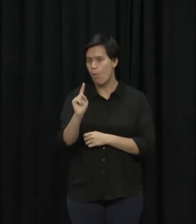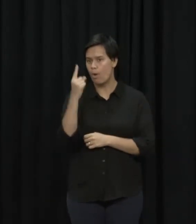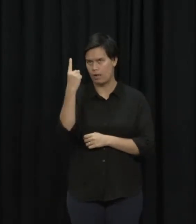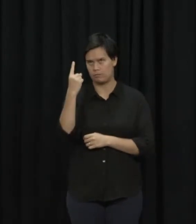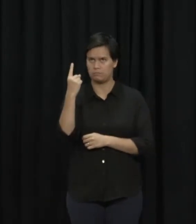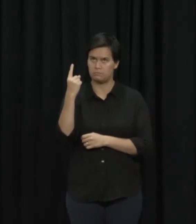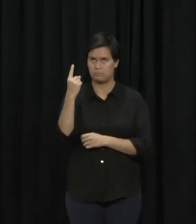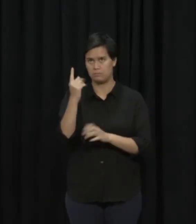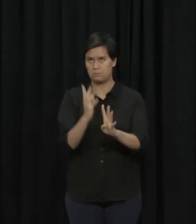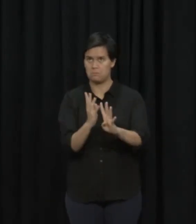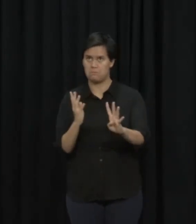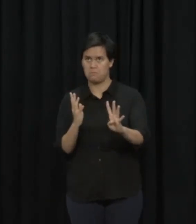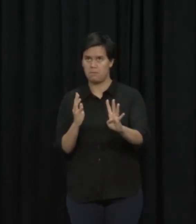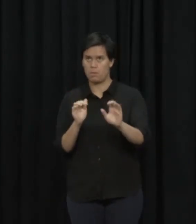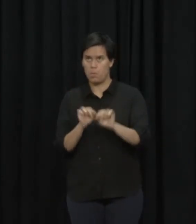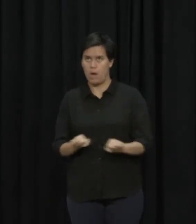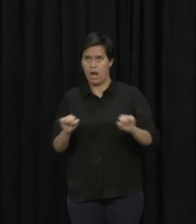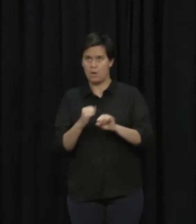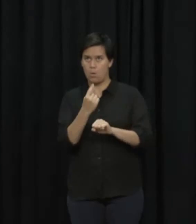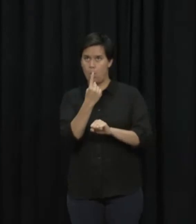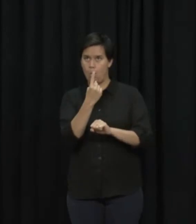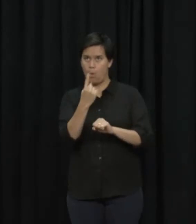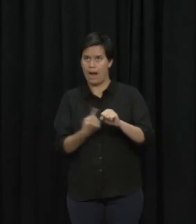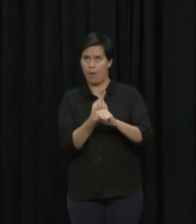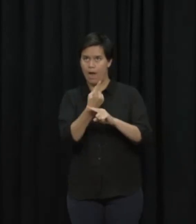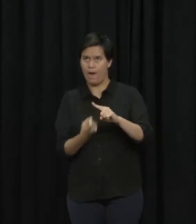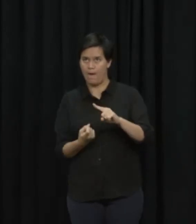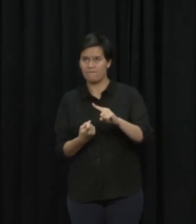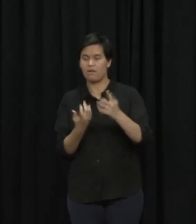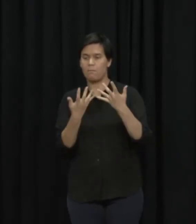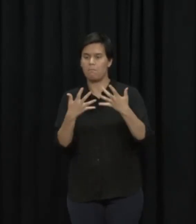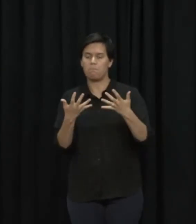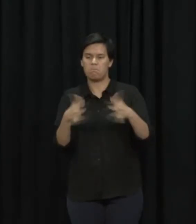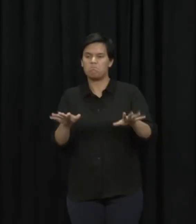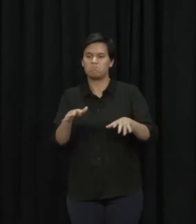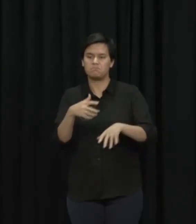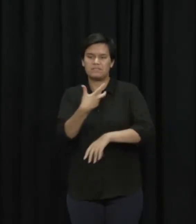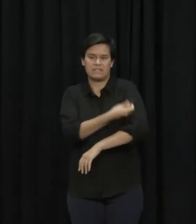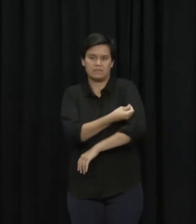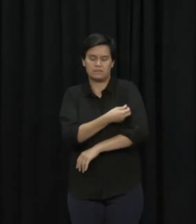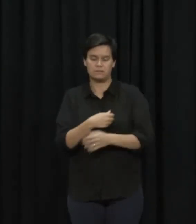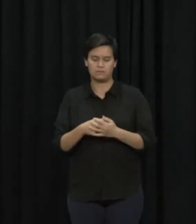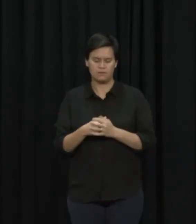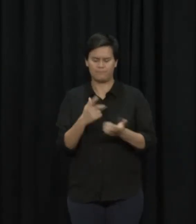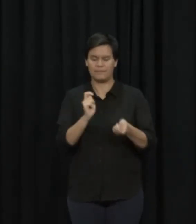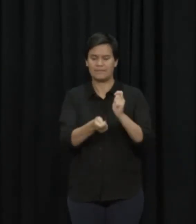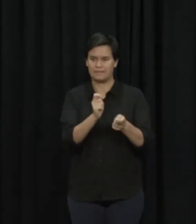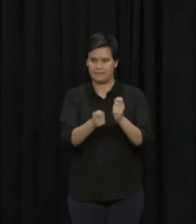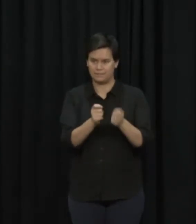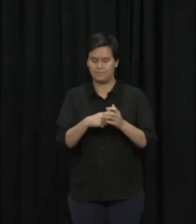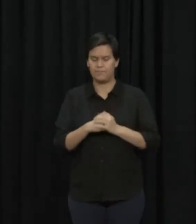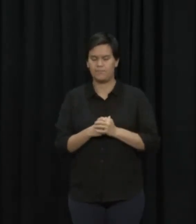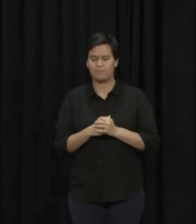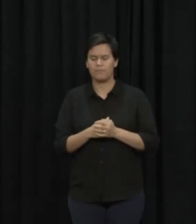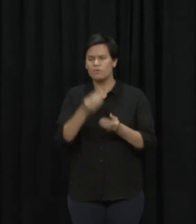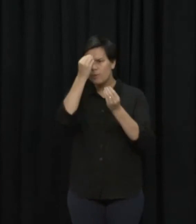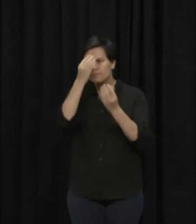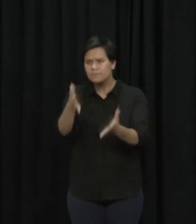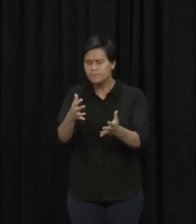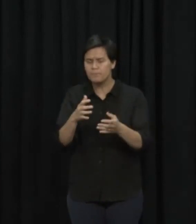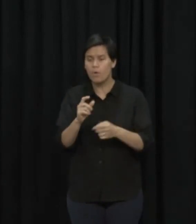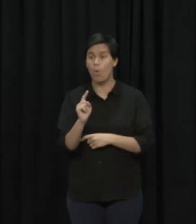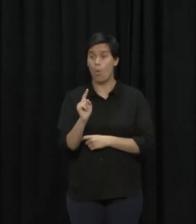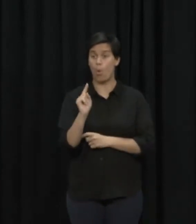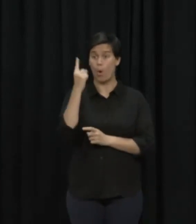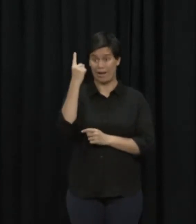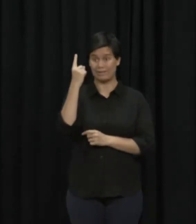around a 1.5 hour wait. I'm expecting that will improve during the day. What I would say also is that about 60% of our swabbing in Auckland